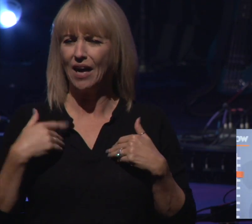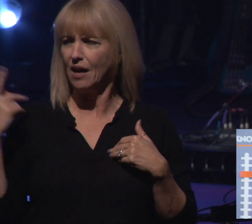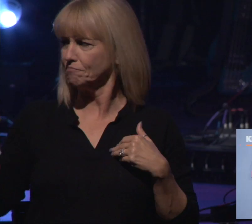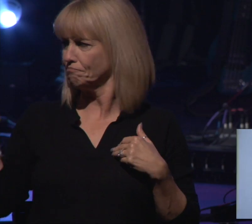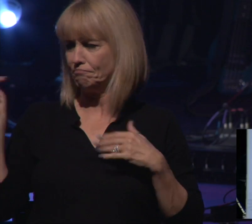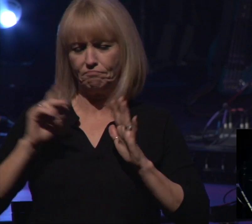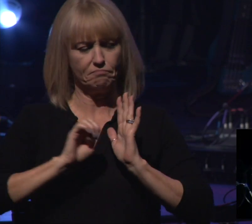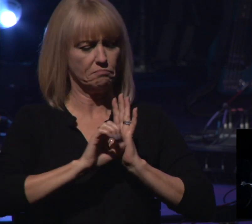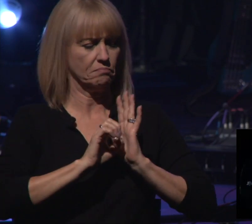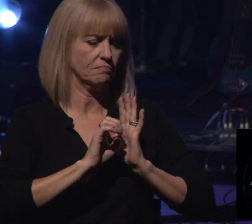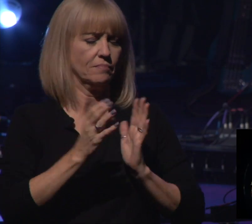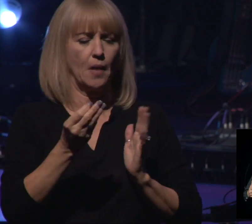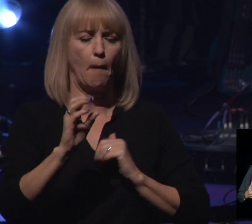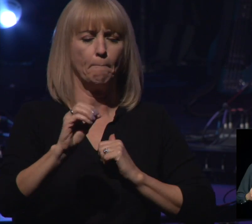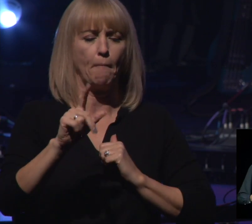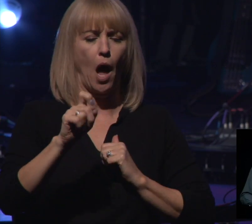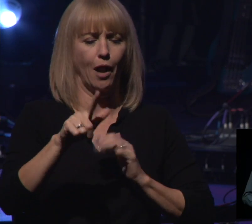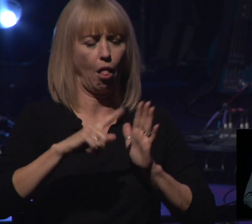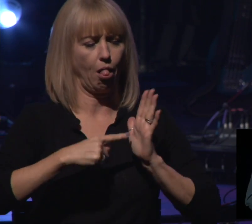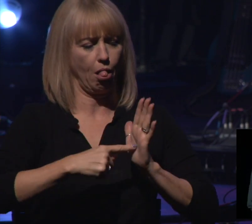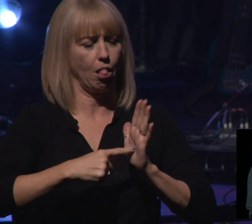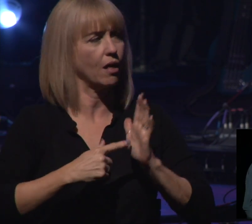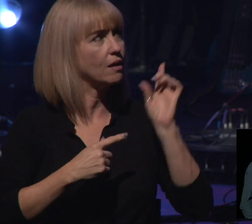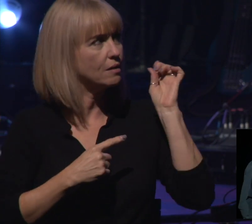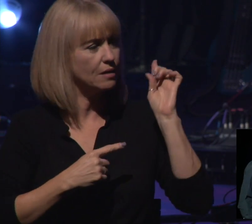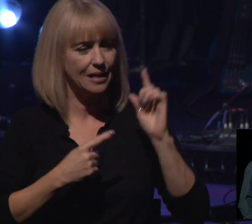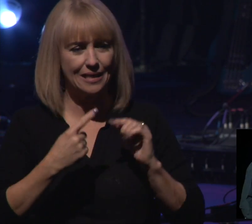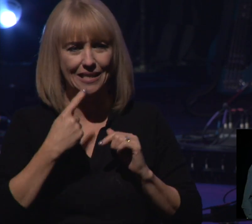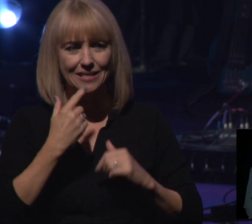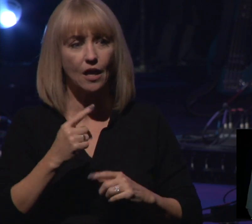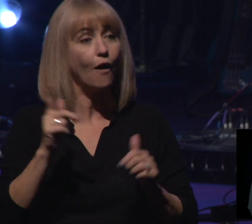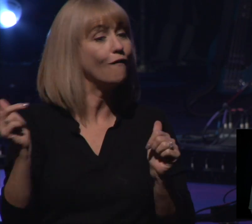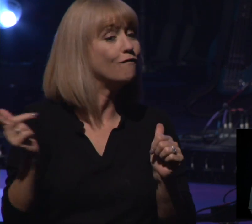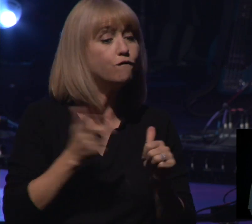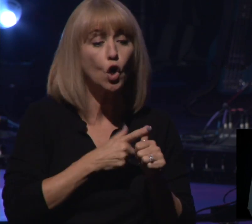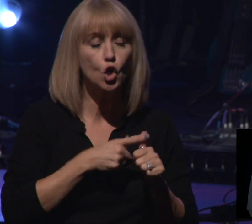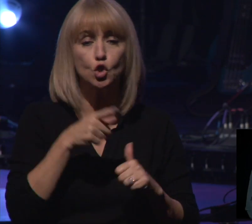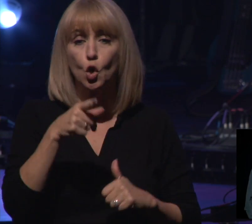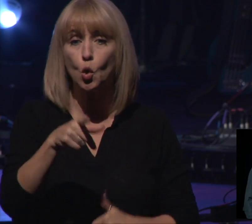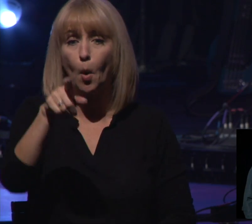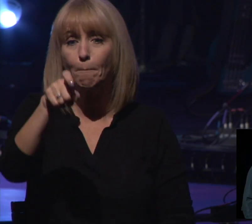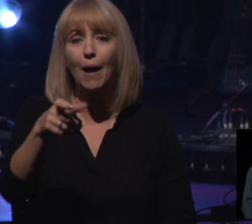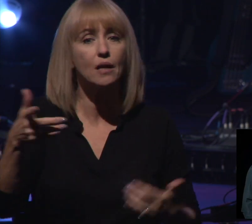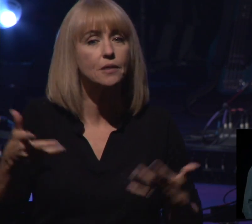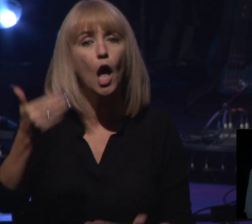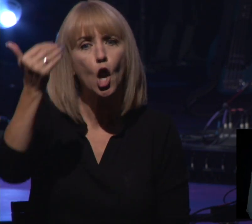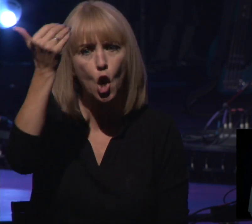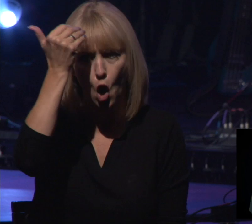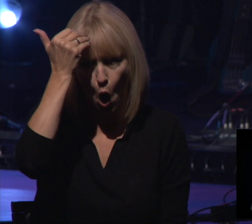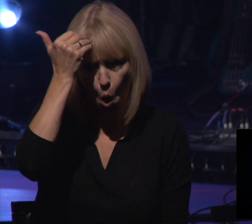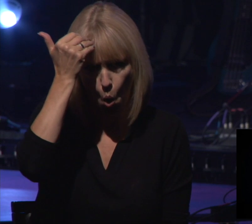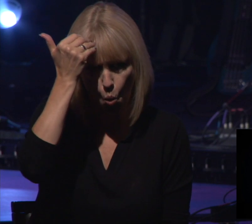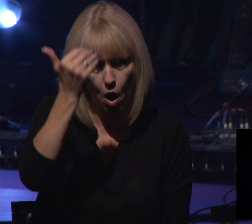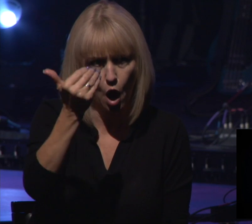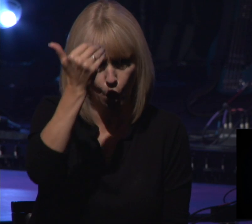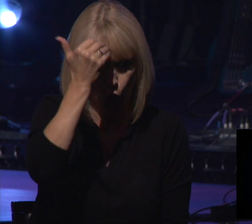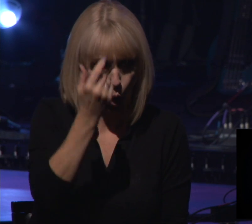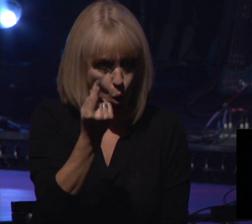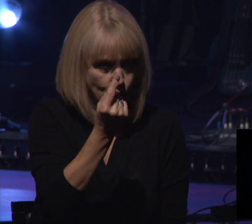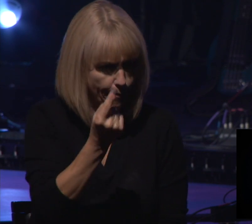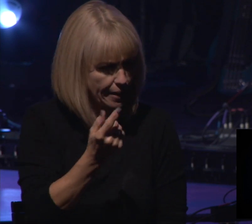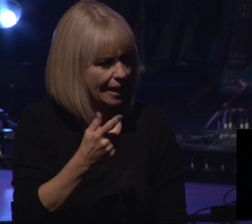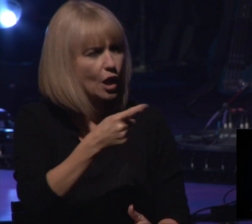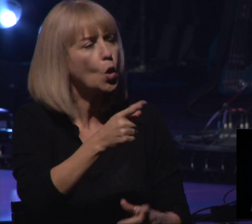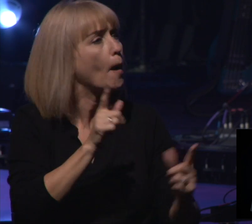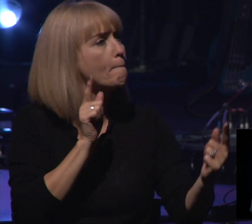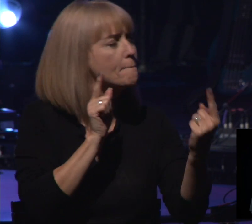this model, what does it mean? The very first week we talked about know. And it's important that we get to know someone. When you walk in, you have no idea who they